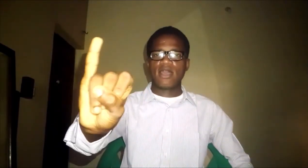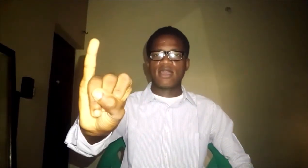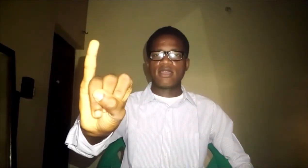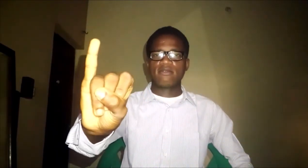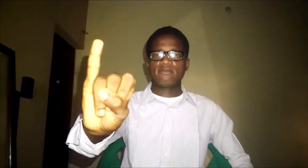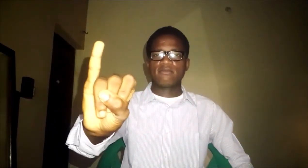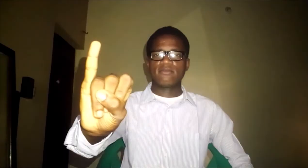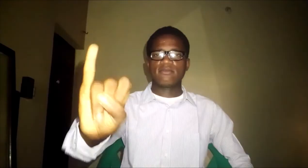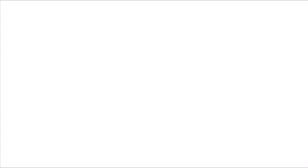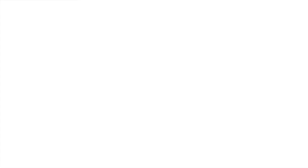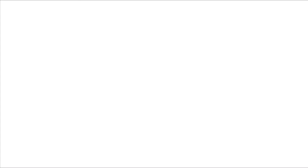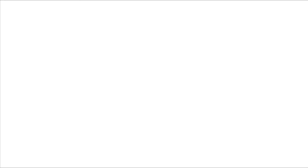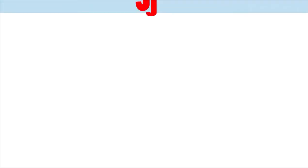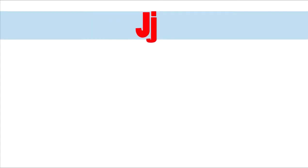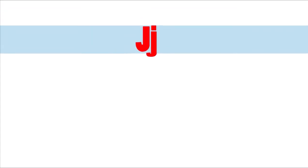I.